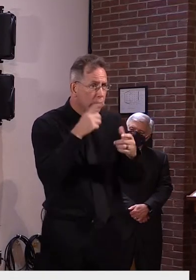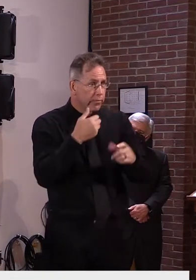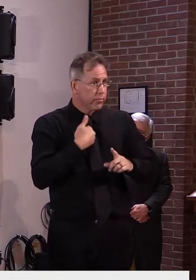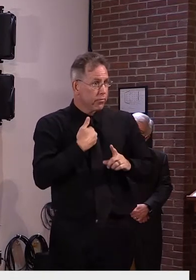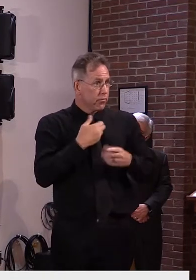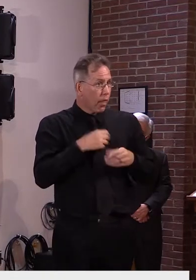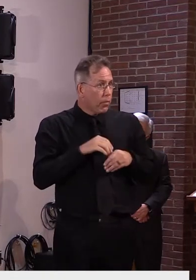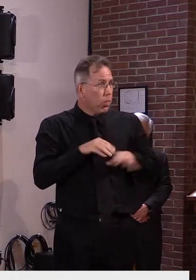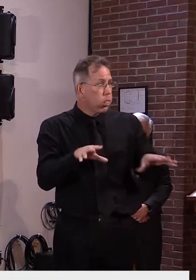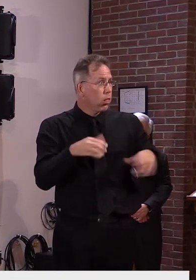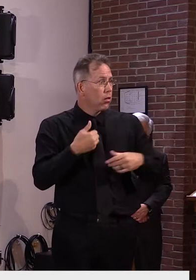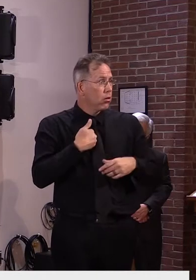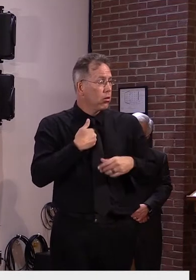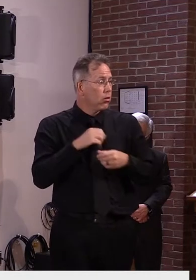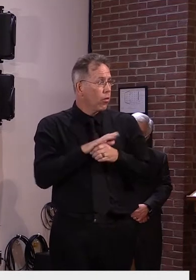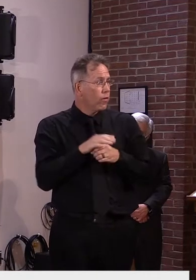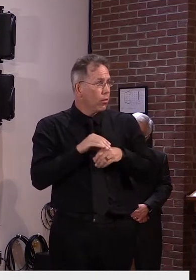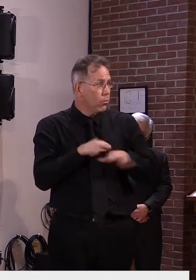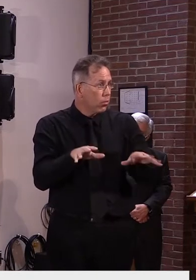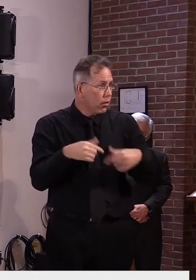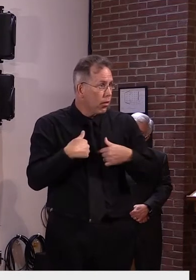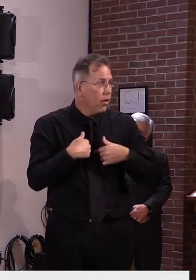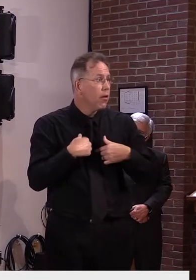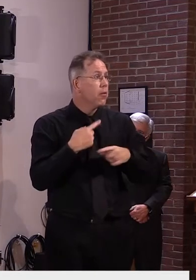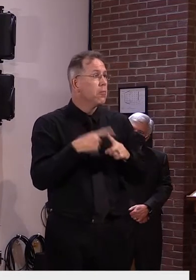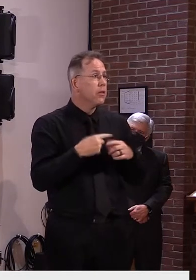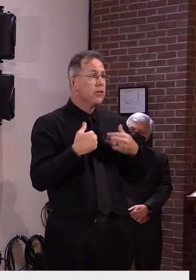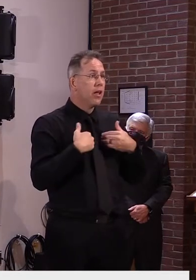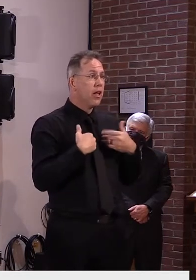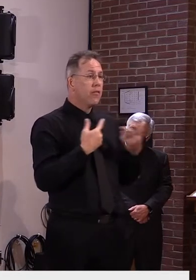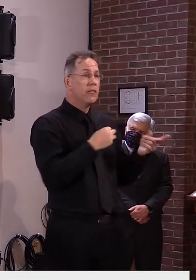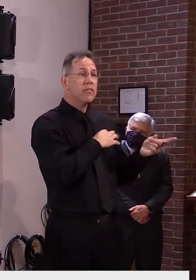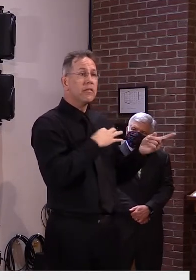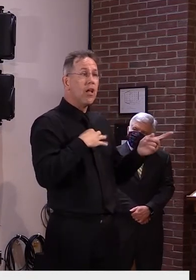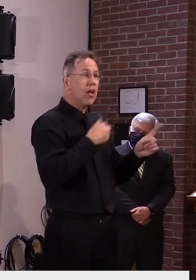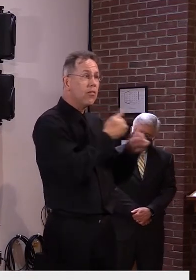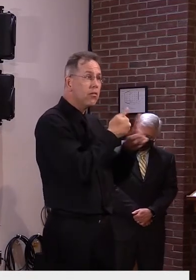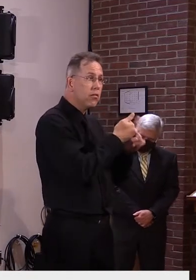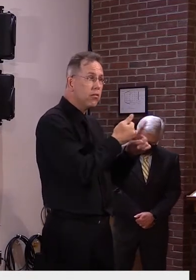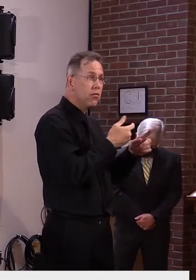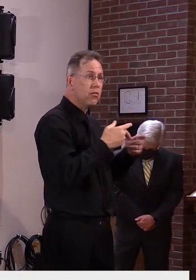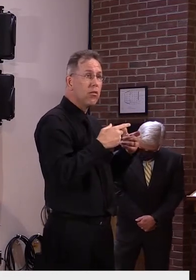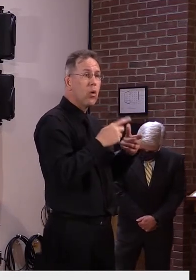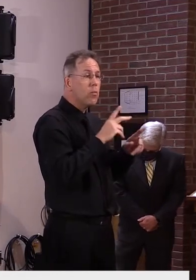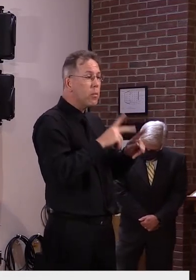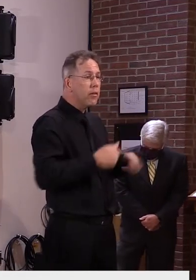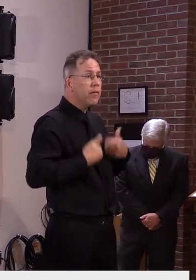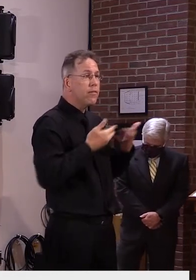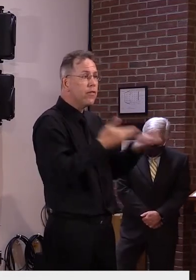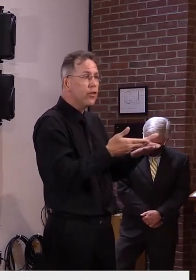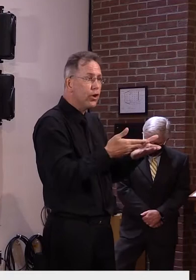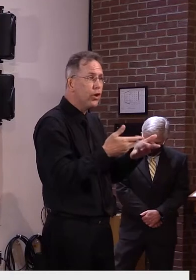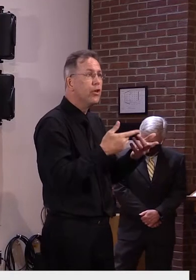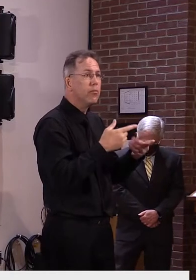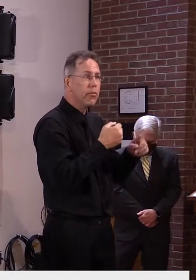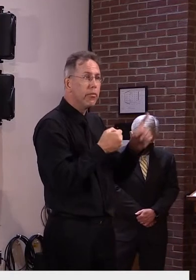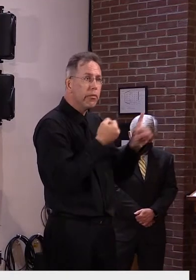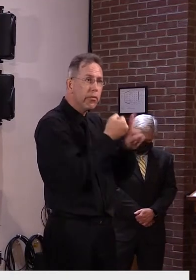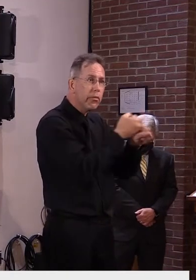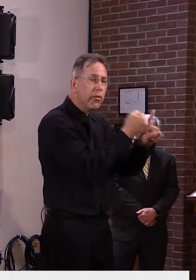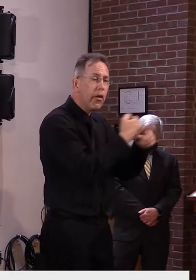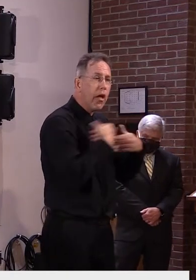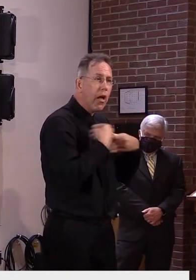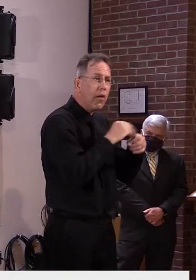prevalence area and had staff or residents who developed symptoms compatible with COVID-19, the use of